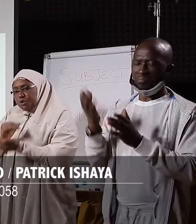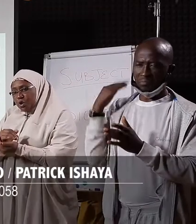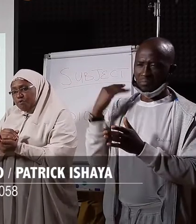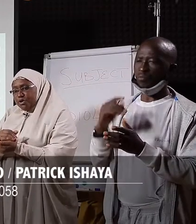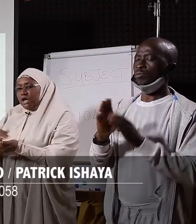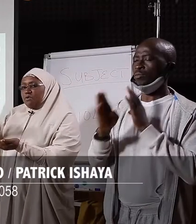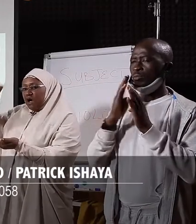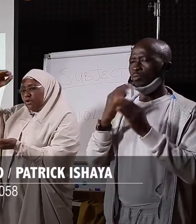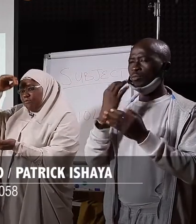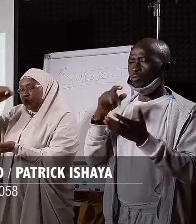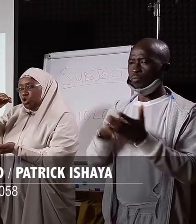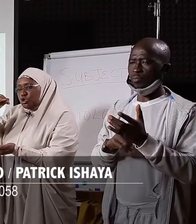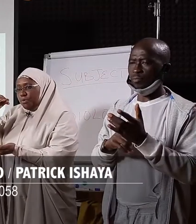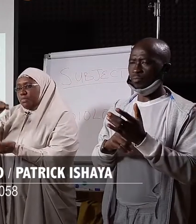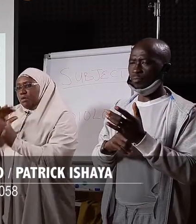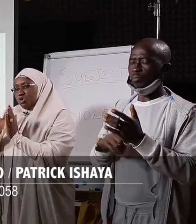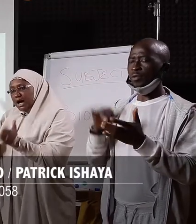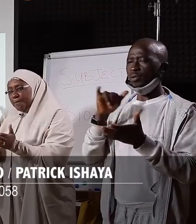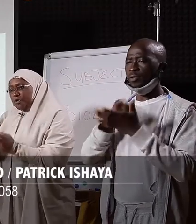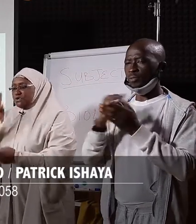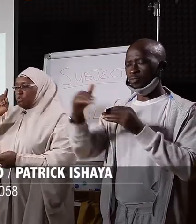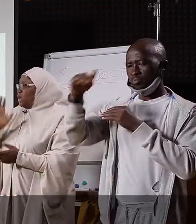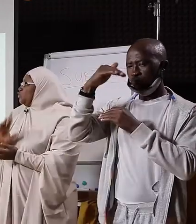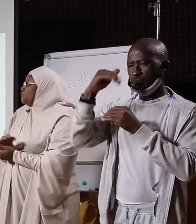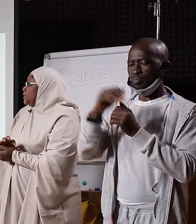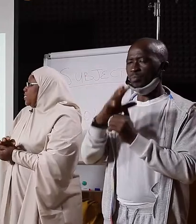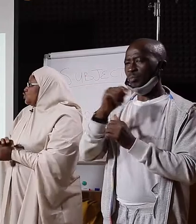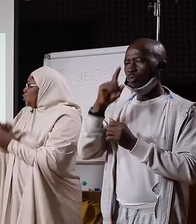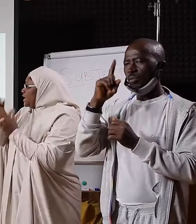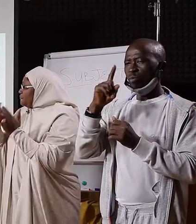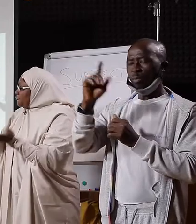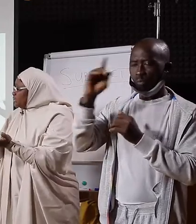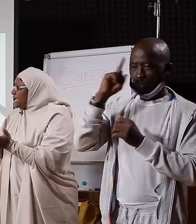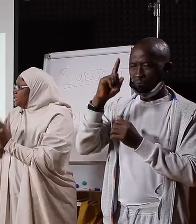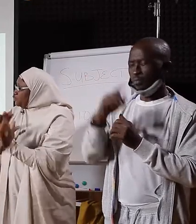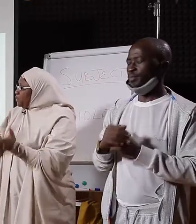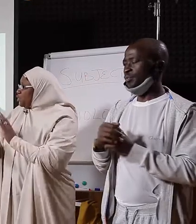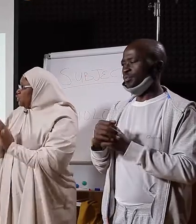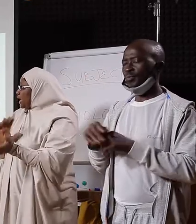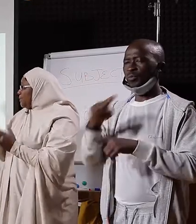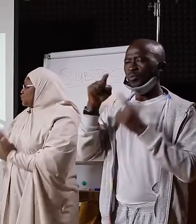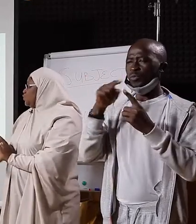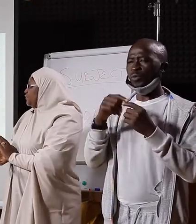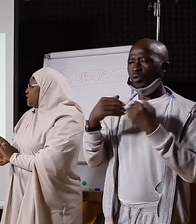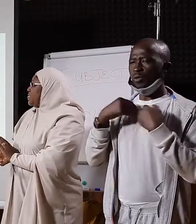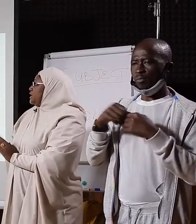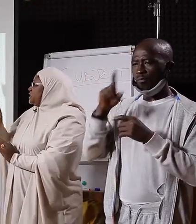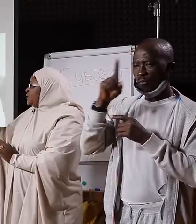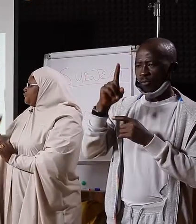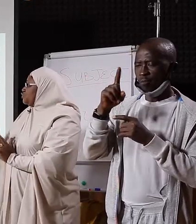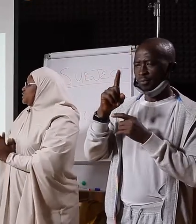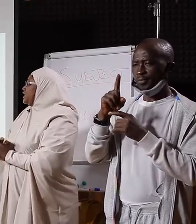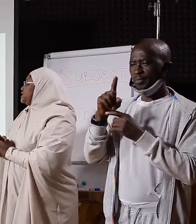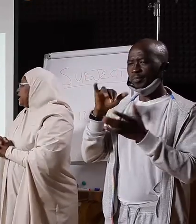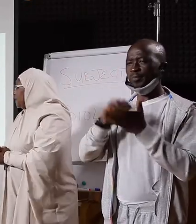A superior ovary, an ovary on top. Monocarpous, 1 ovary. So when a fruit has a superior monocarpous ovary,